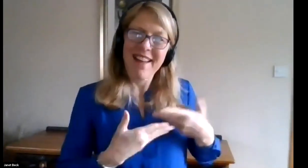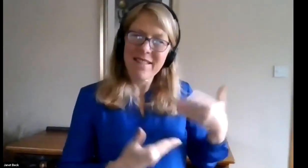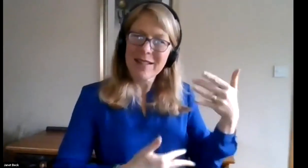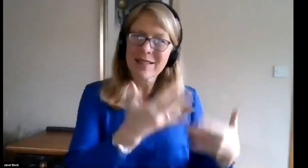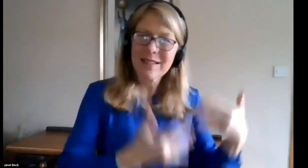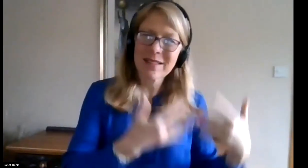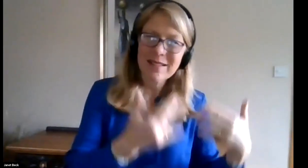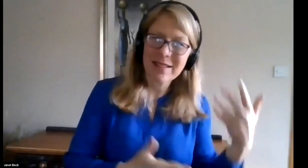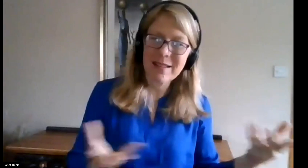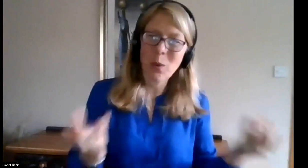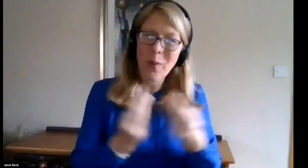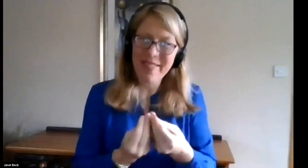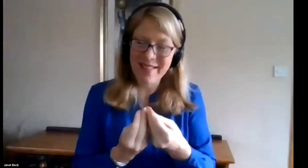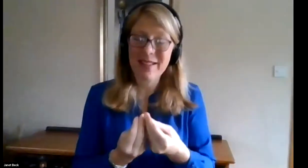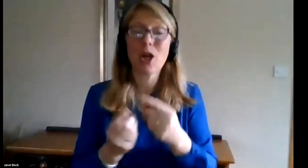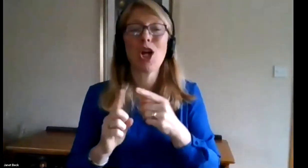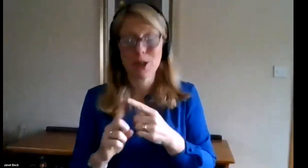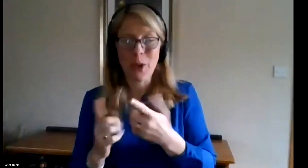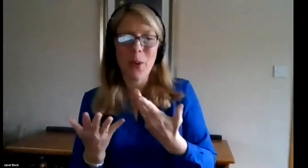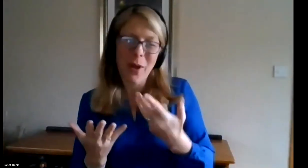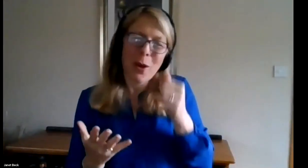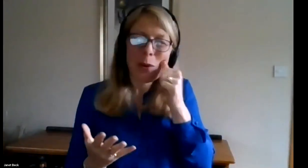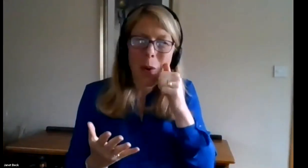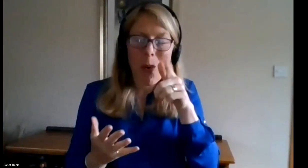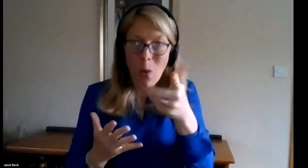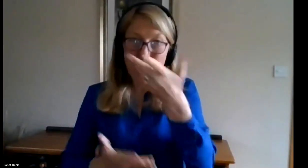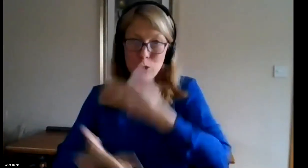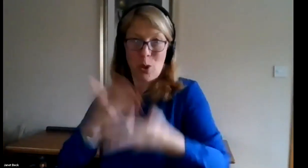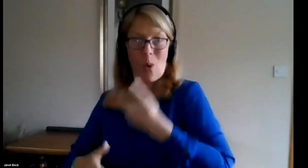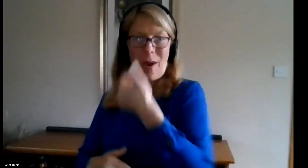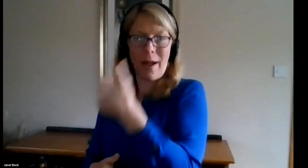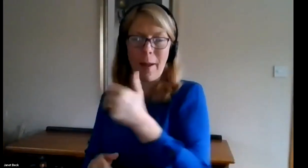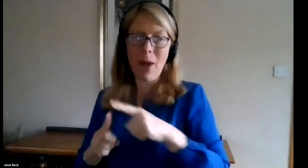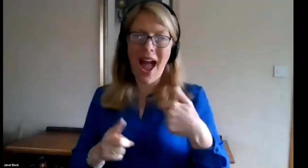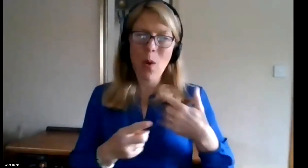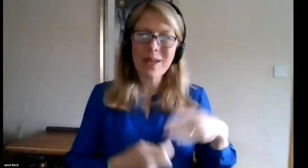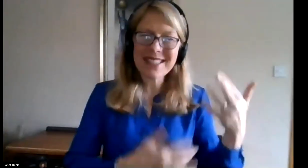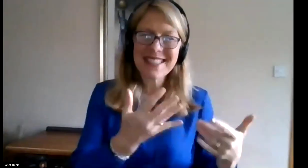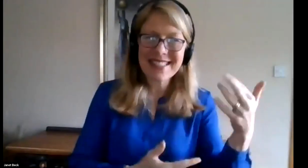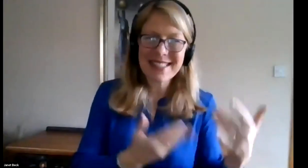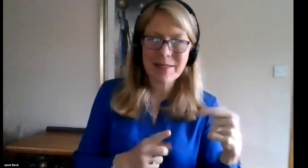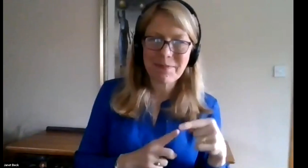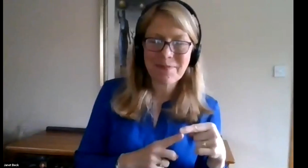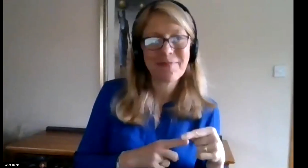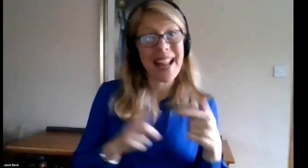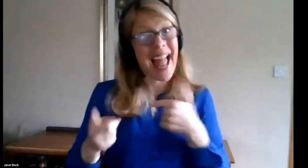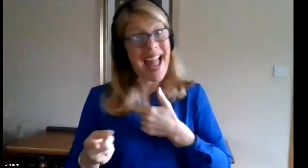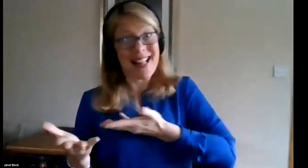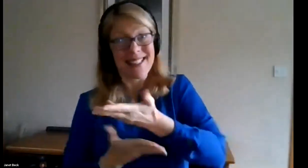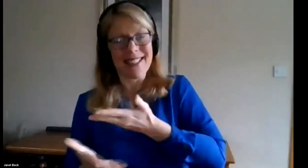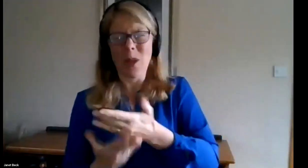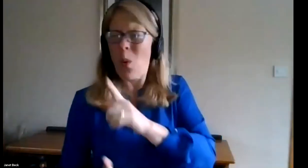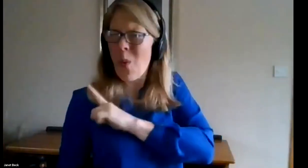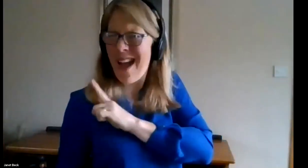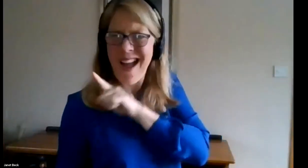this, because we know that statistics are nuanced and it's not going to give you, I was looking for the why in this, which is the qualitative, but